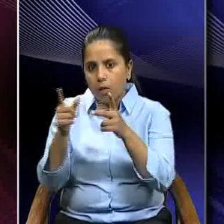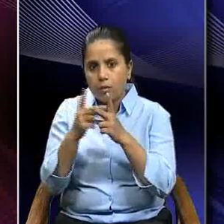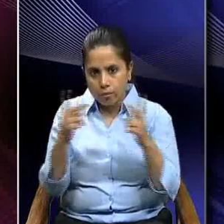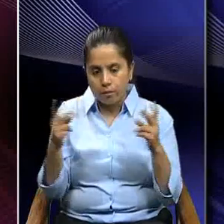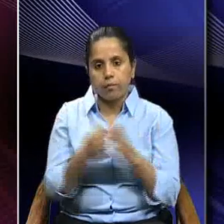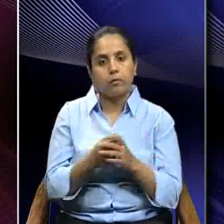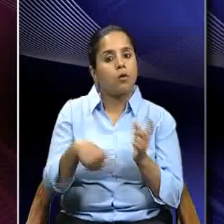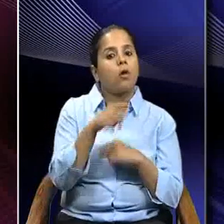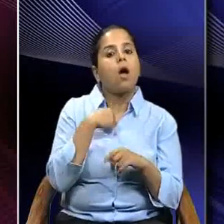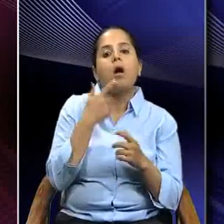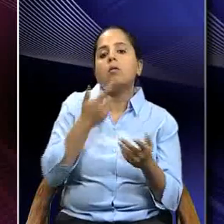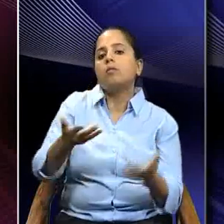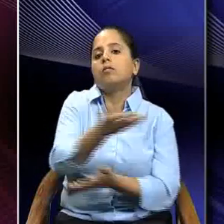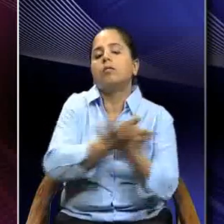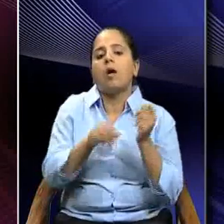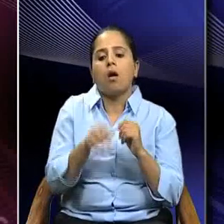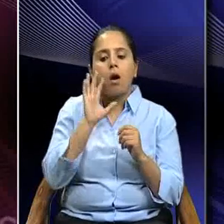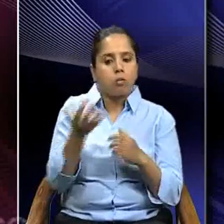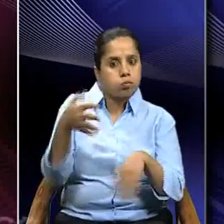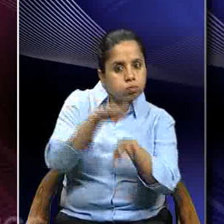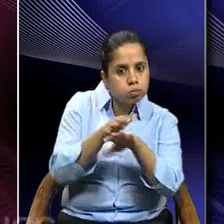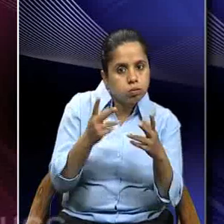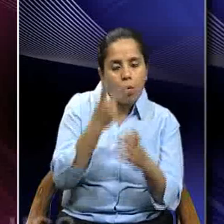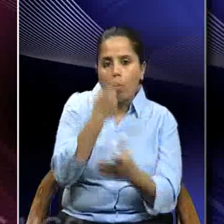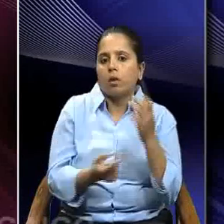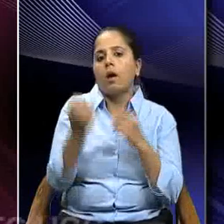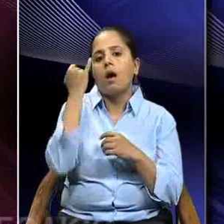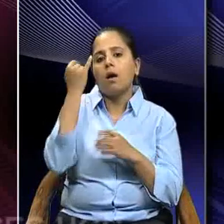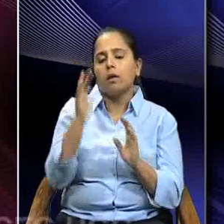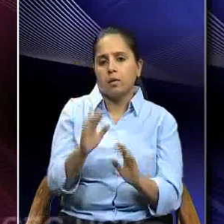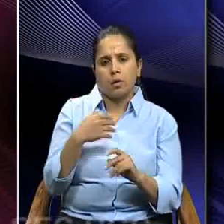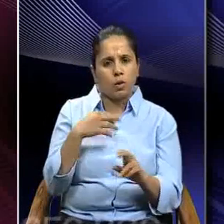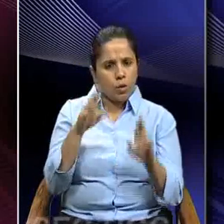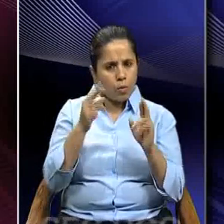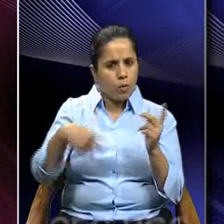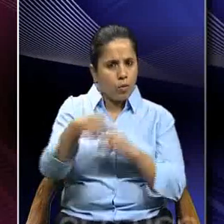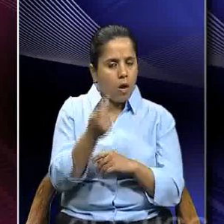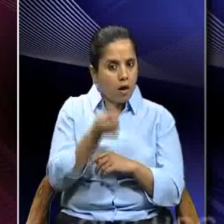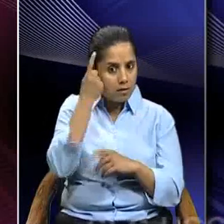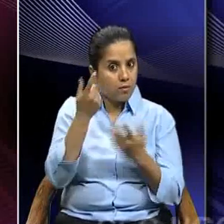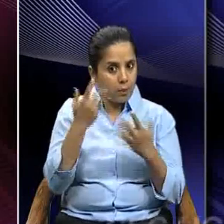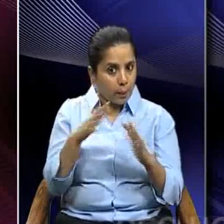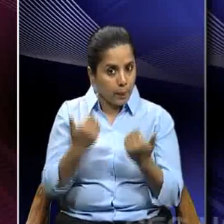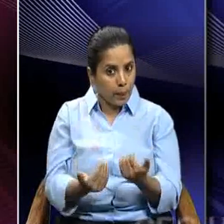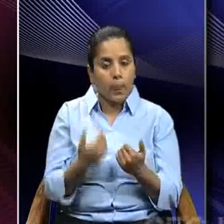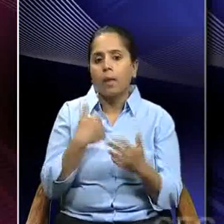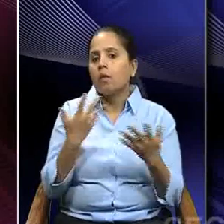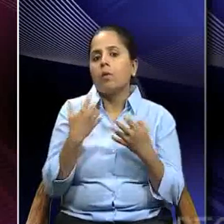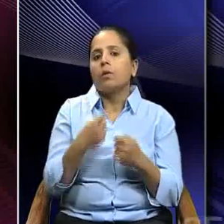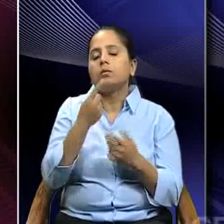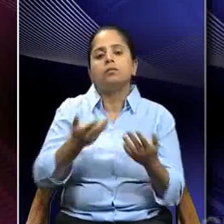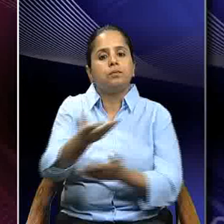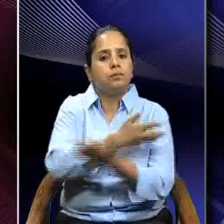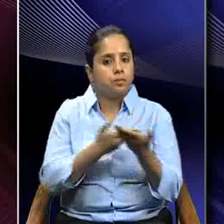we also discussed about the implication of both the ideas. So I hope you must have understood what we wanted to discuss